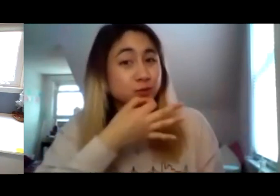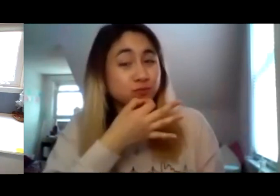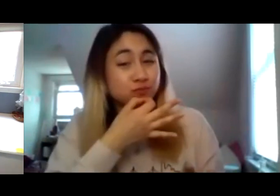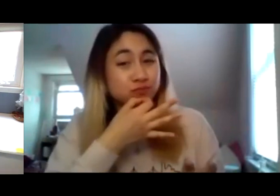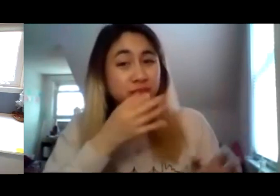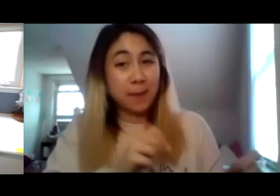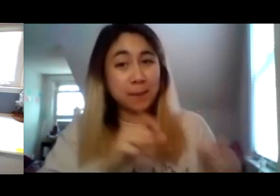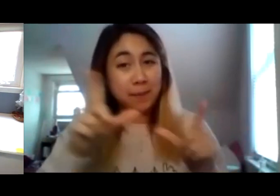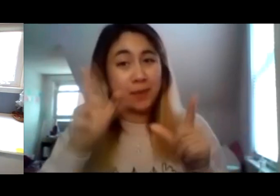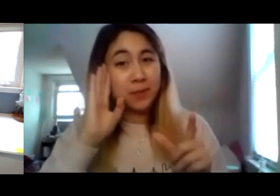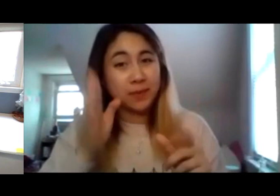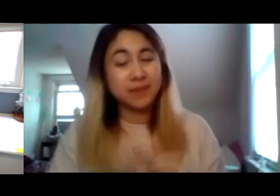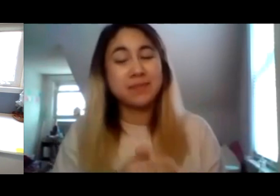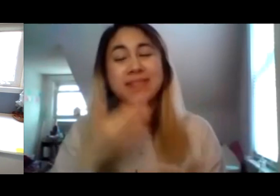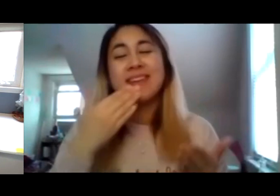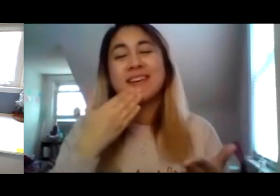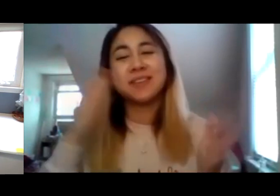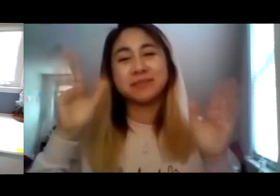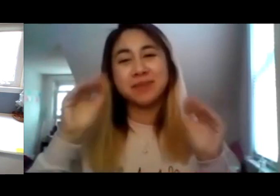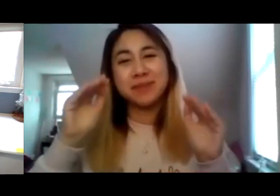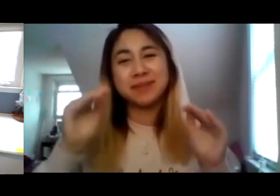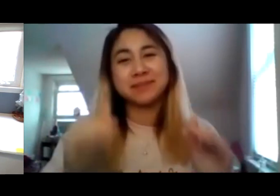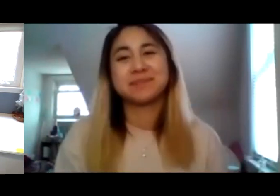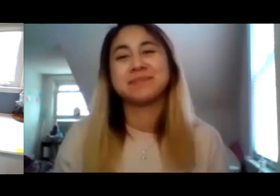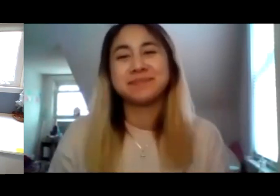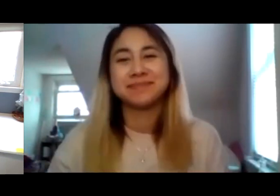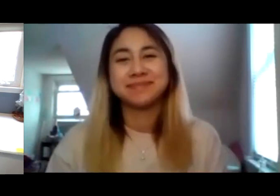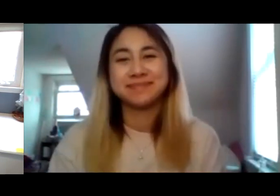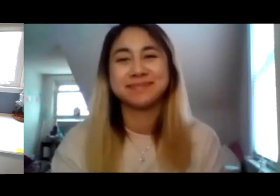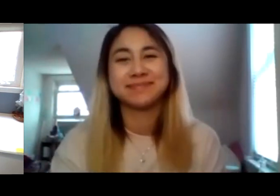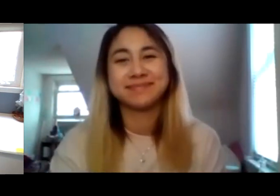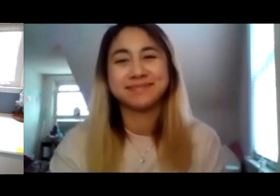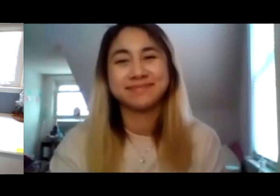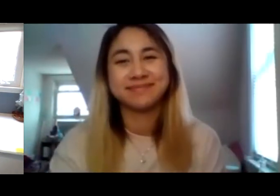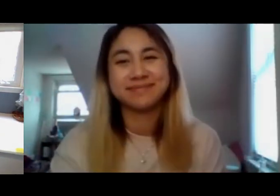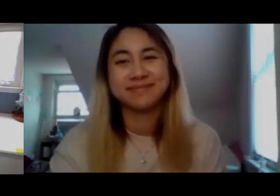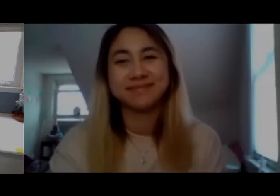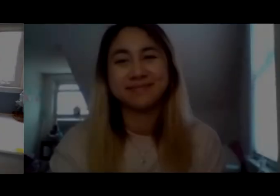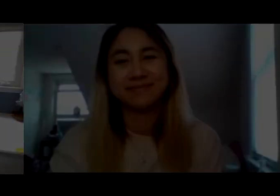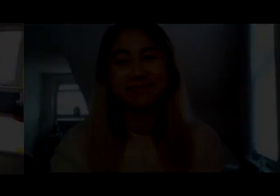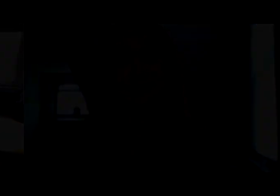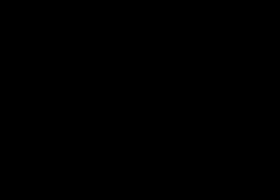Thank you so much. Bye-bye.